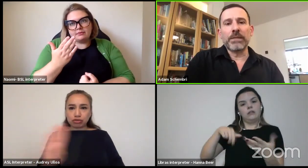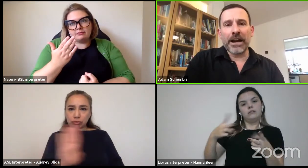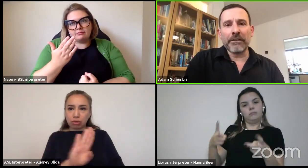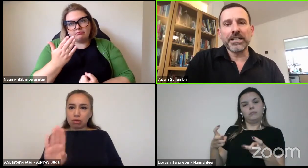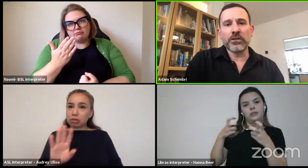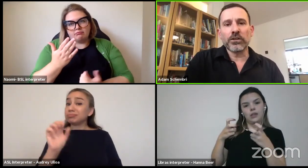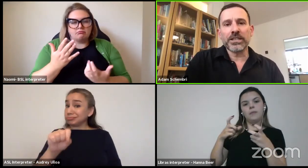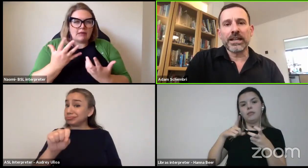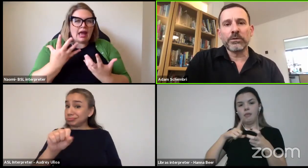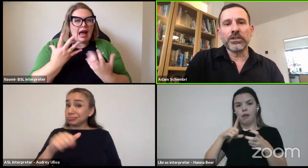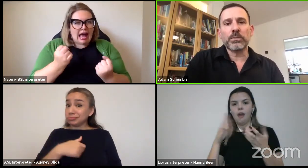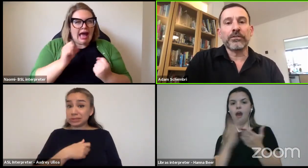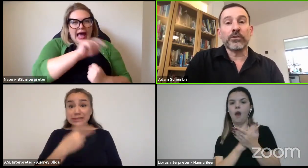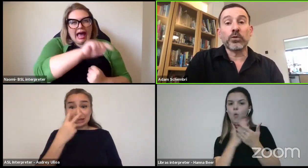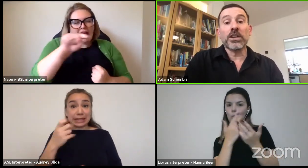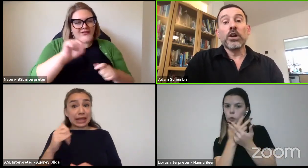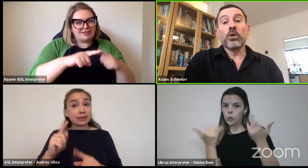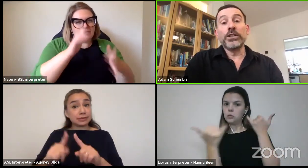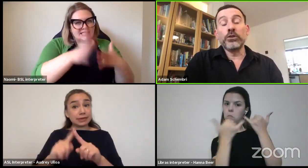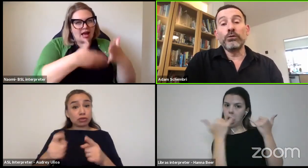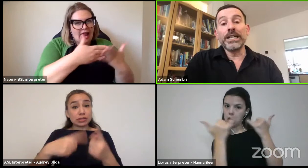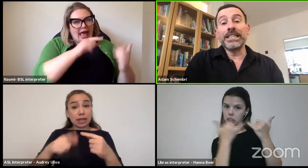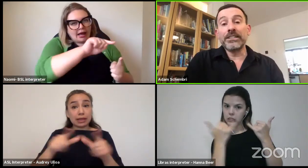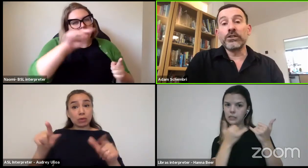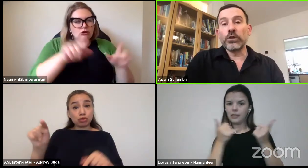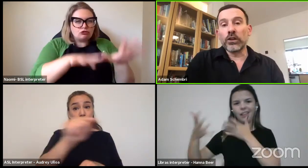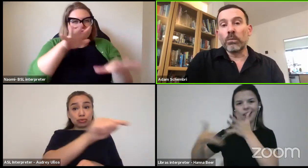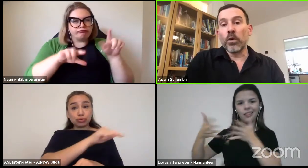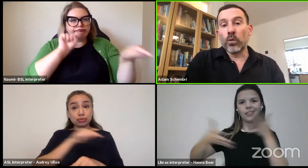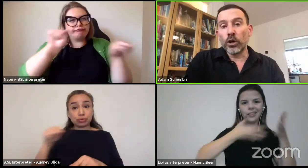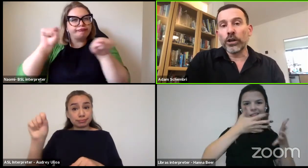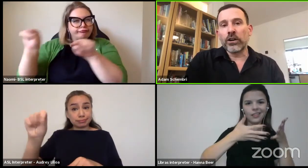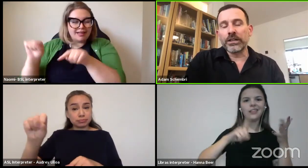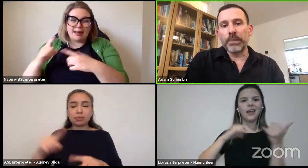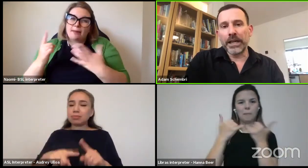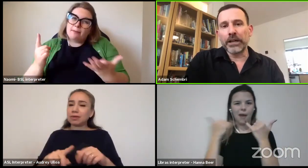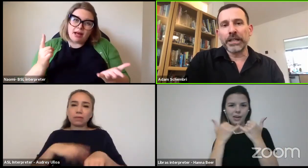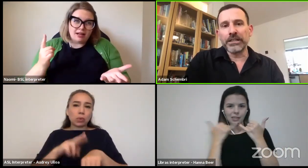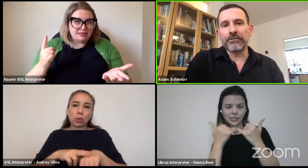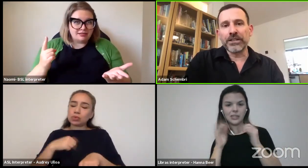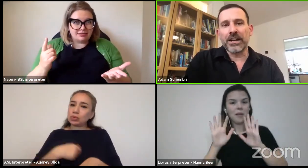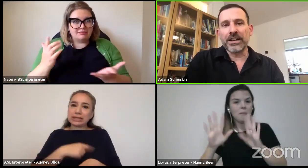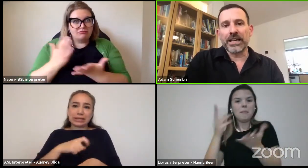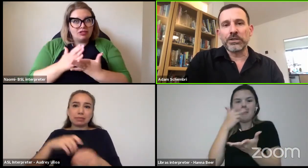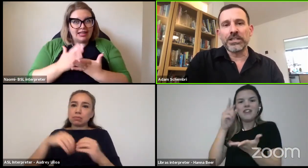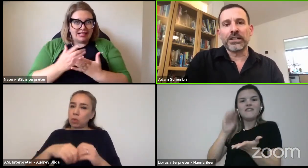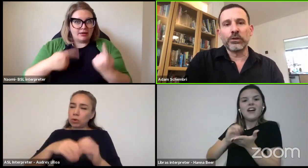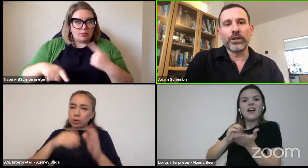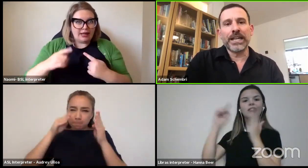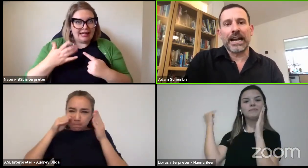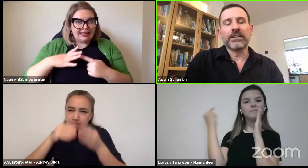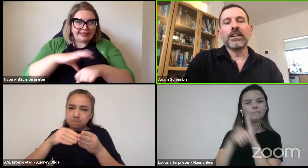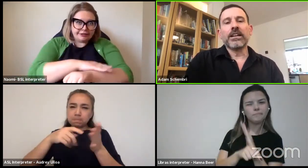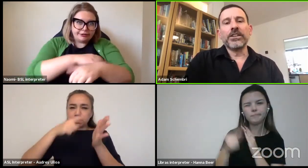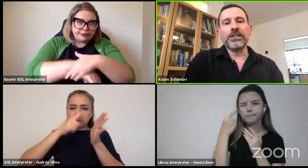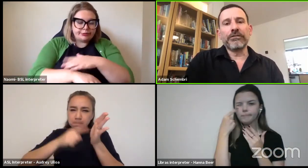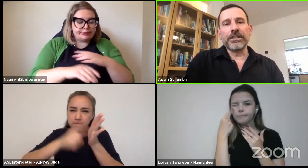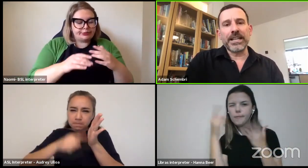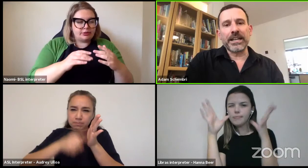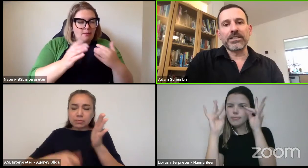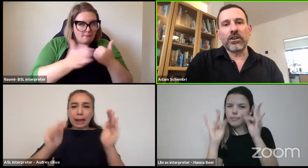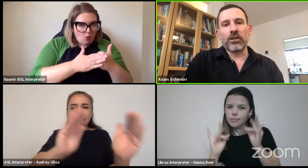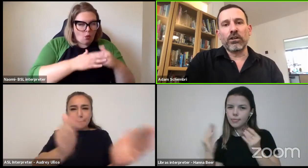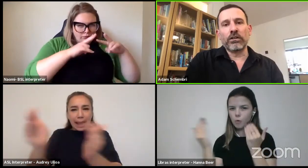some similarities across languages, but of course, we do really need to do a lot more work on comparing different sign languages and looking at the